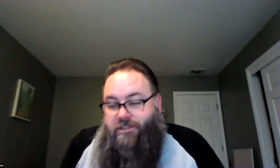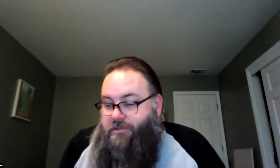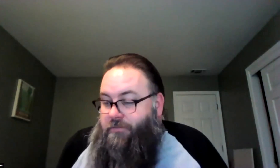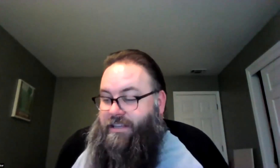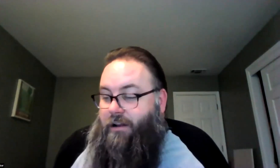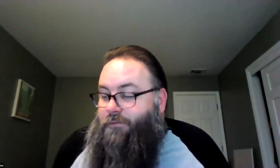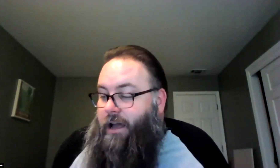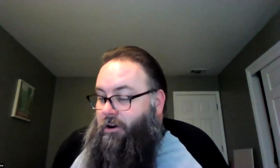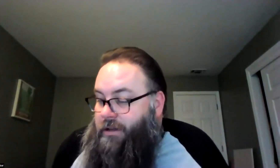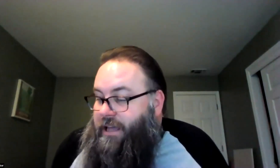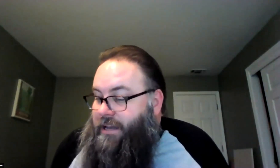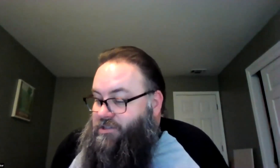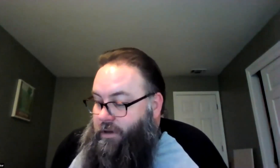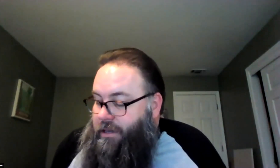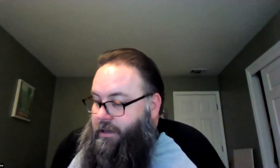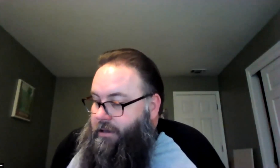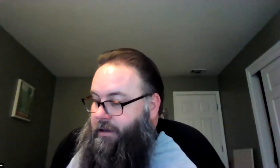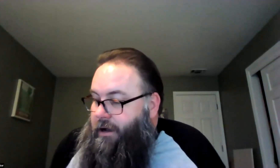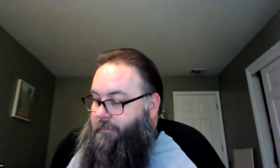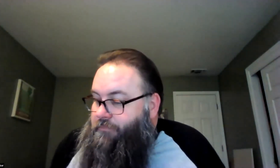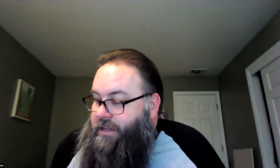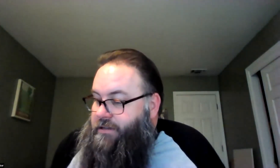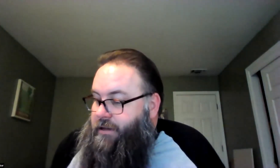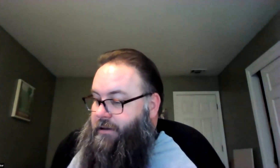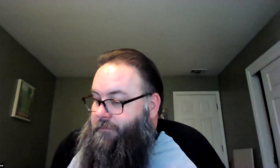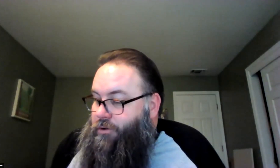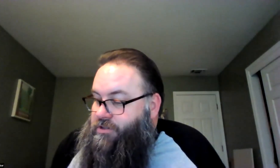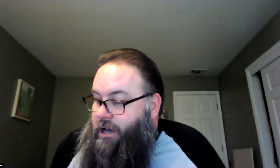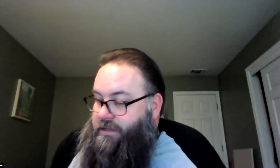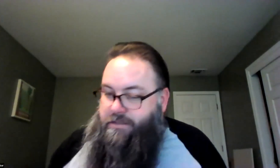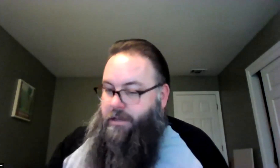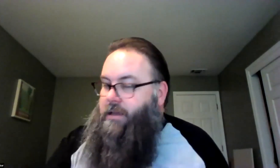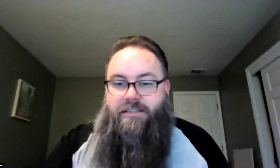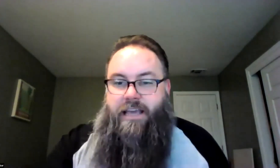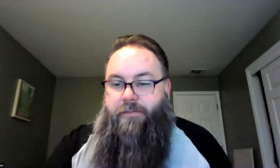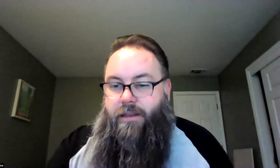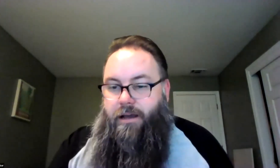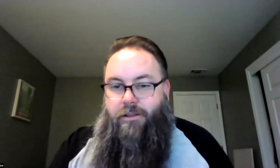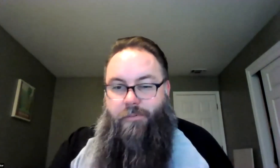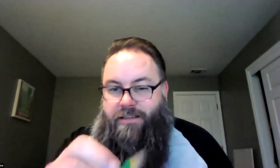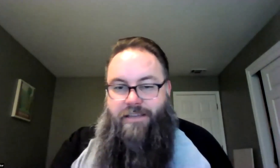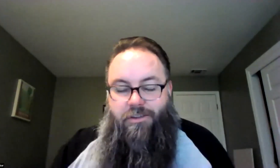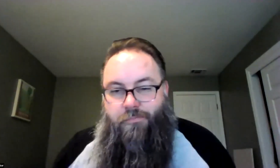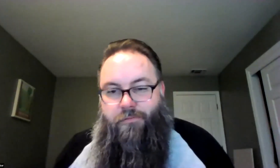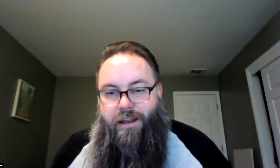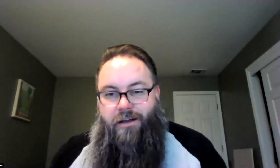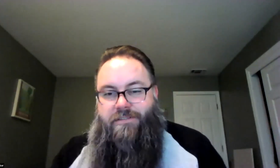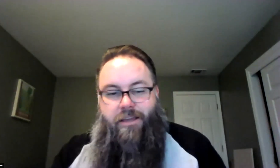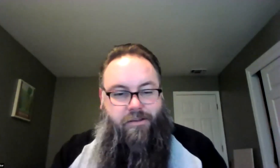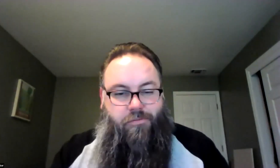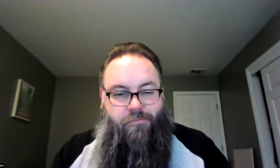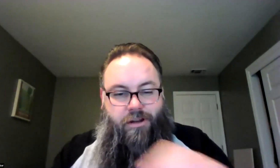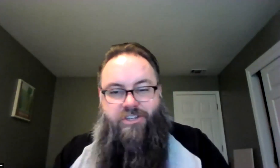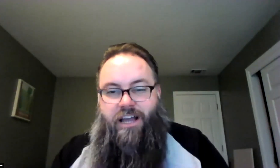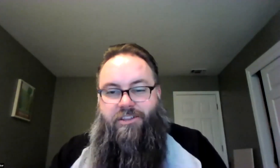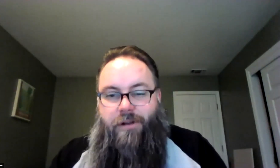not a survey, excuse me. We'll send out a flyer about that next week for those topics. David Lopez, can you provide an